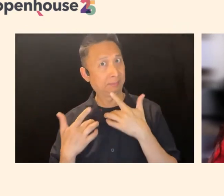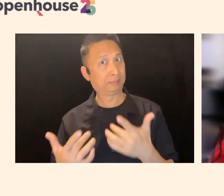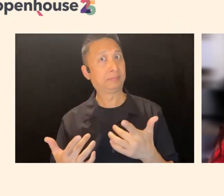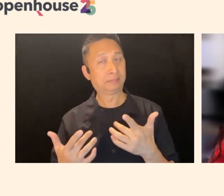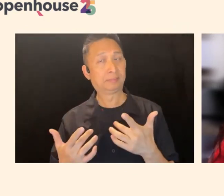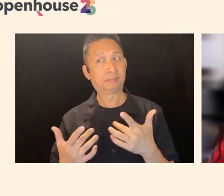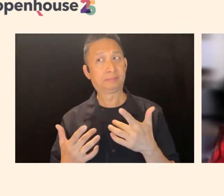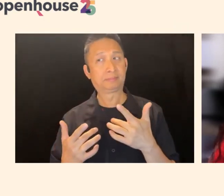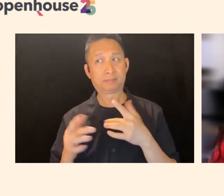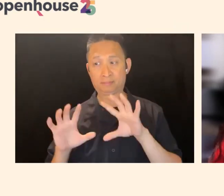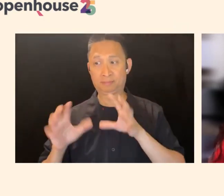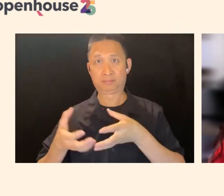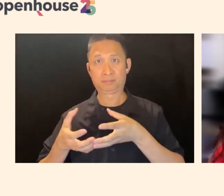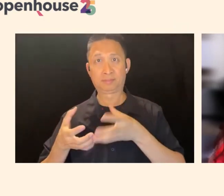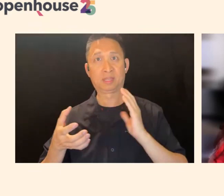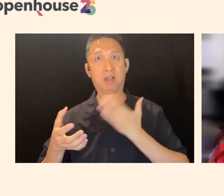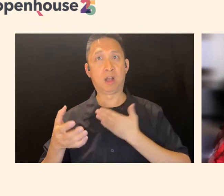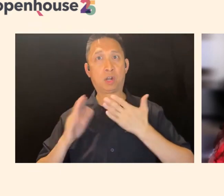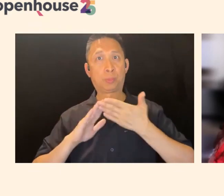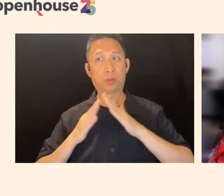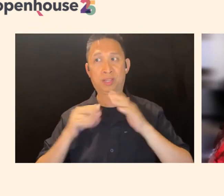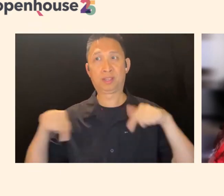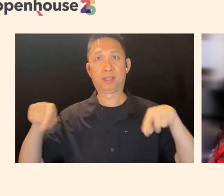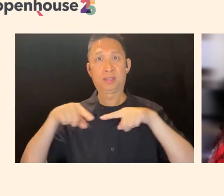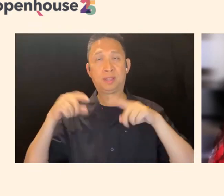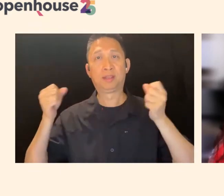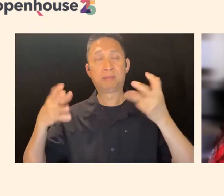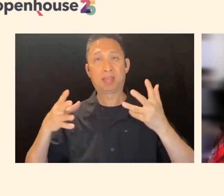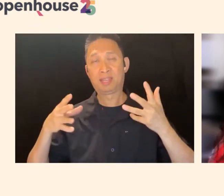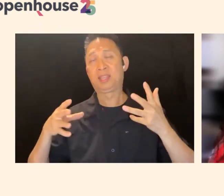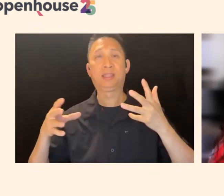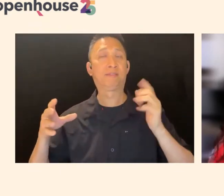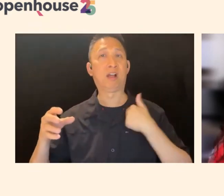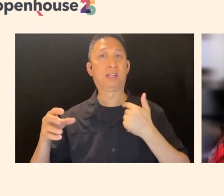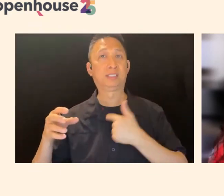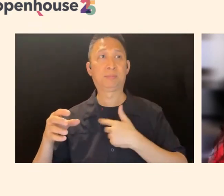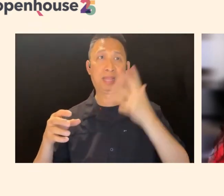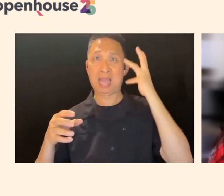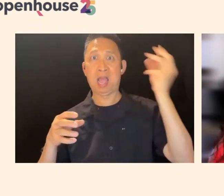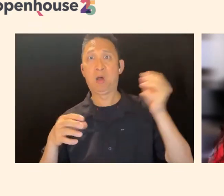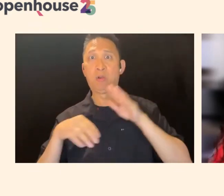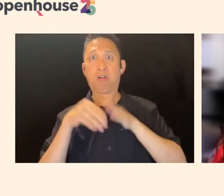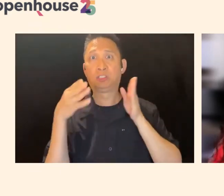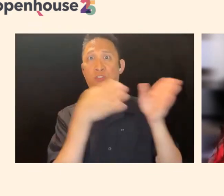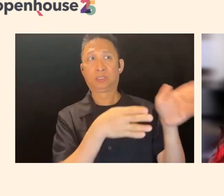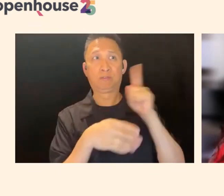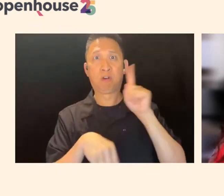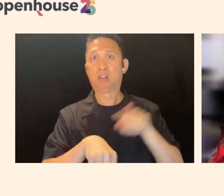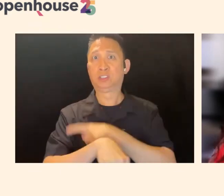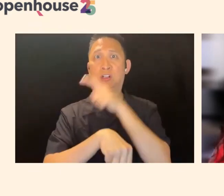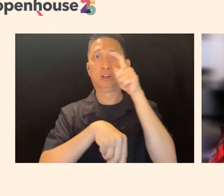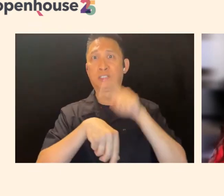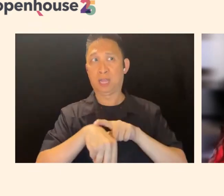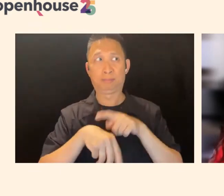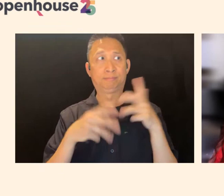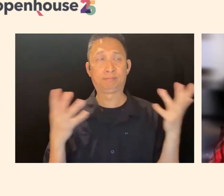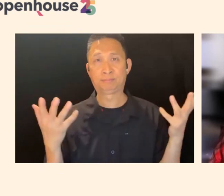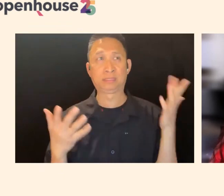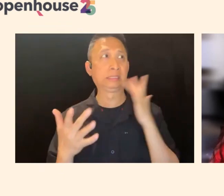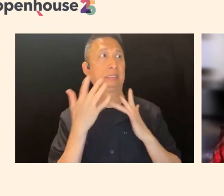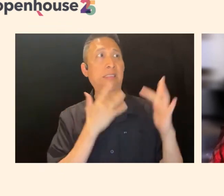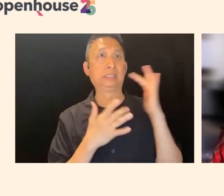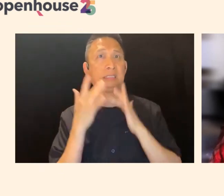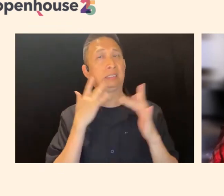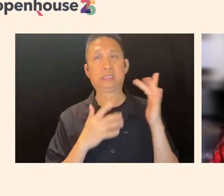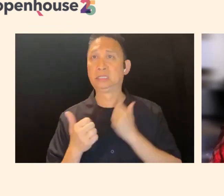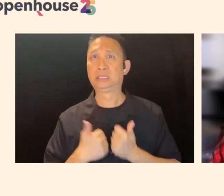in our community, a lot of us have been out for so long Mm, because we have had to be in survival